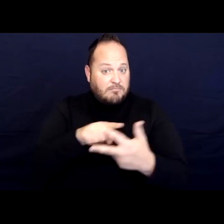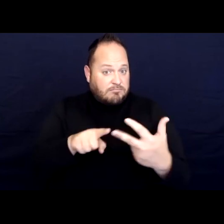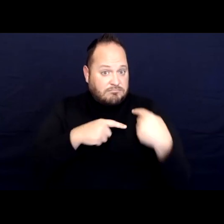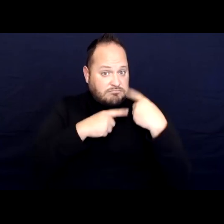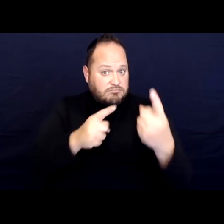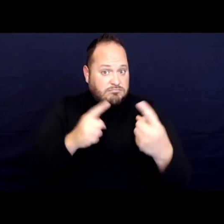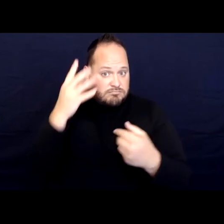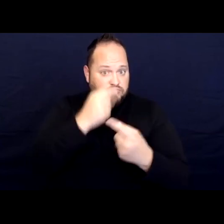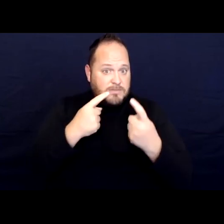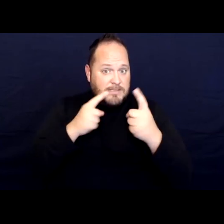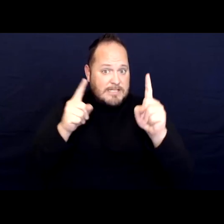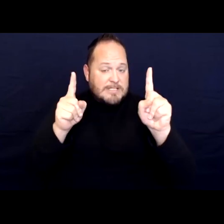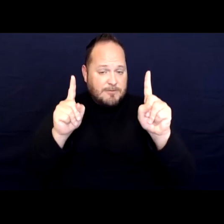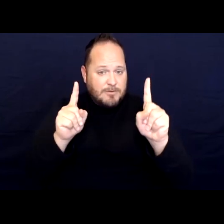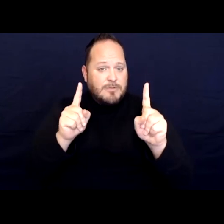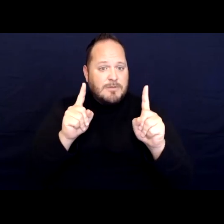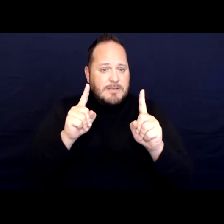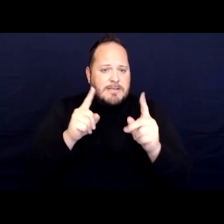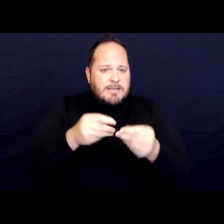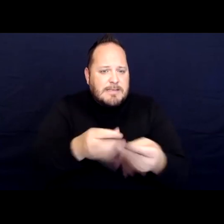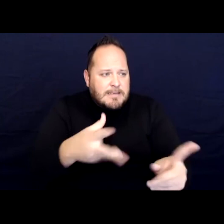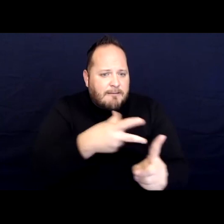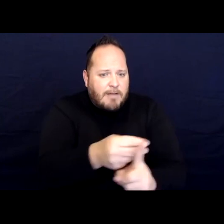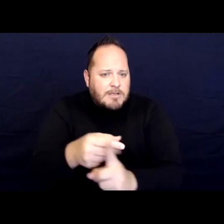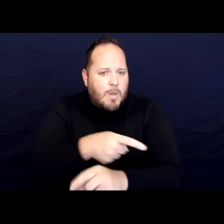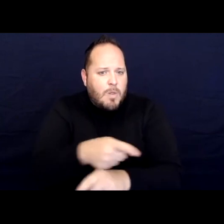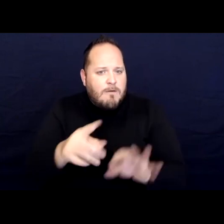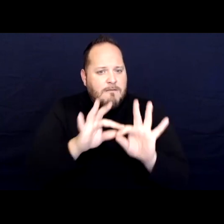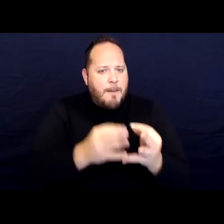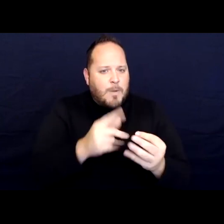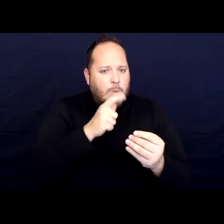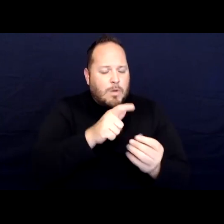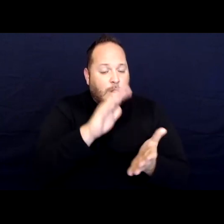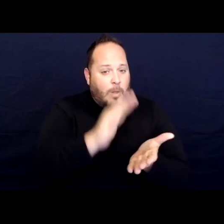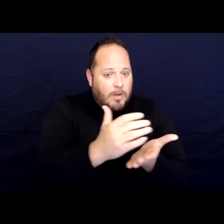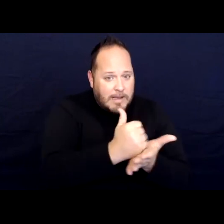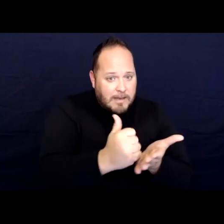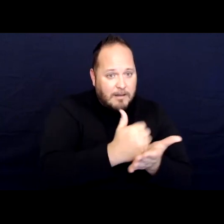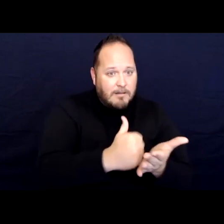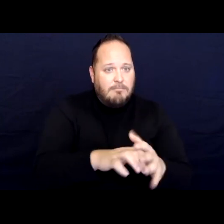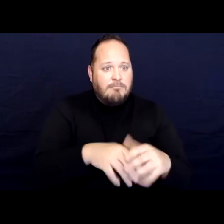getting particularly underserved and low income families and